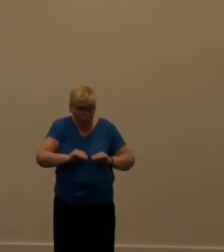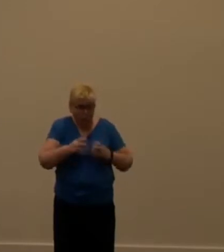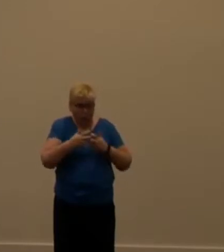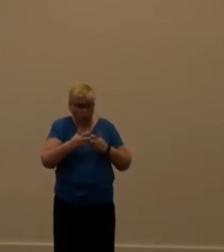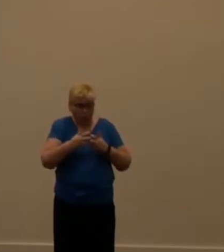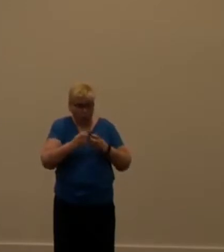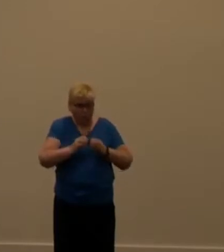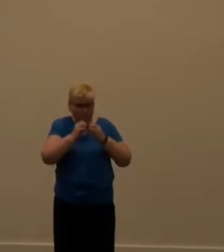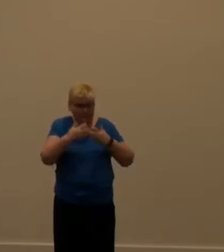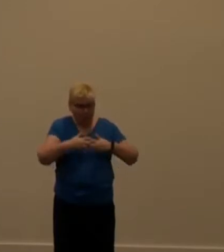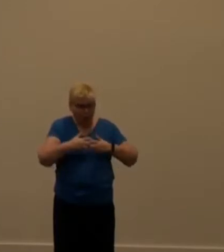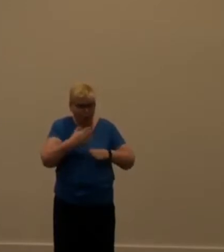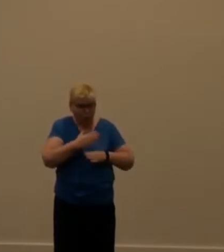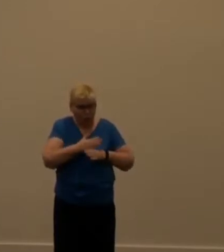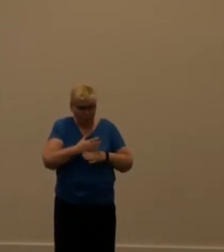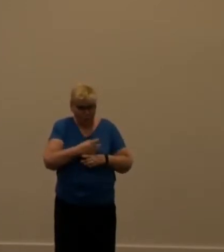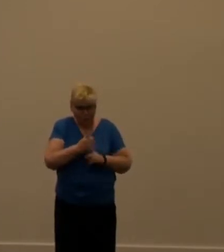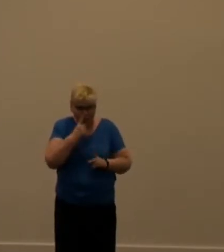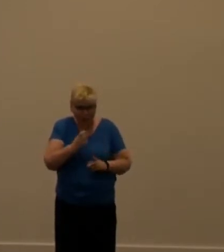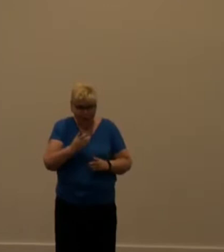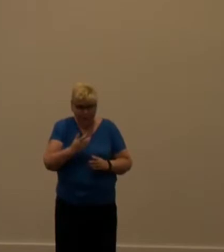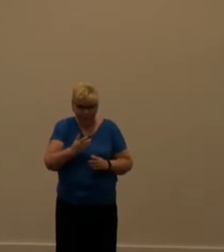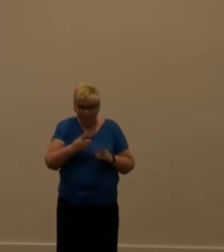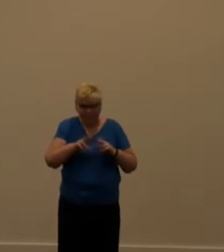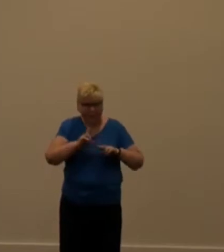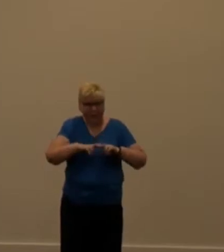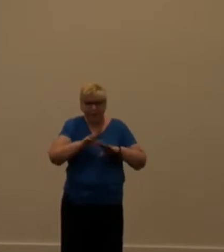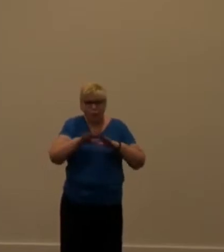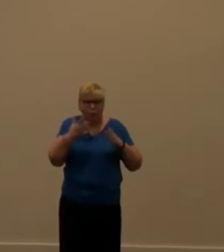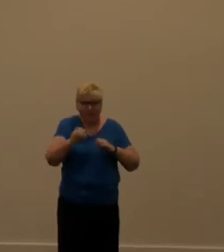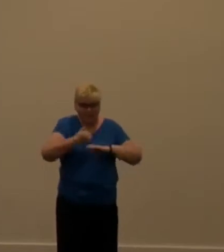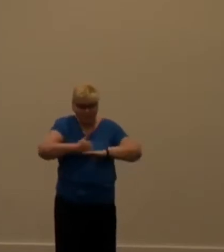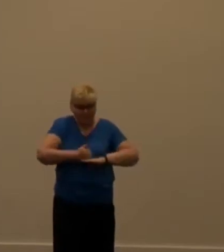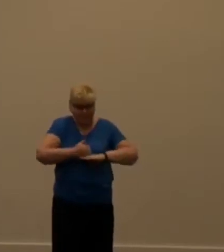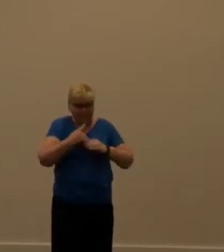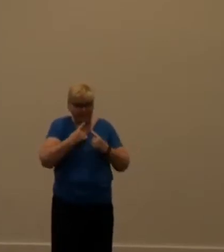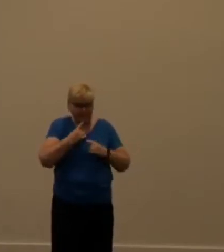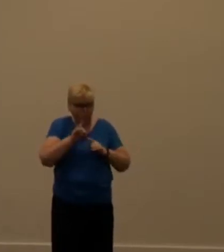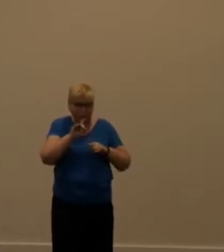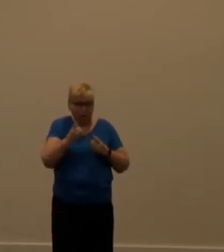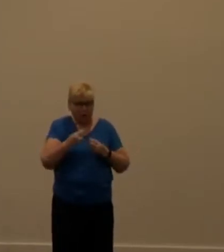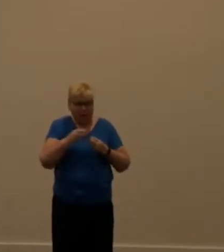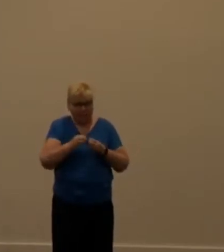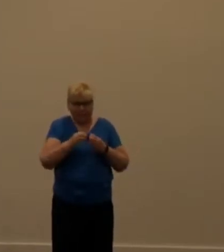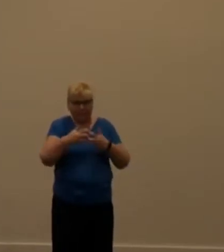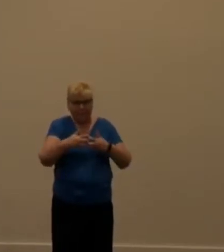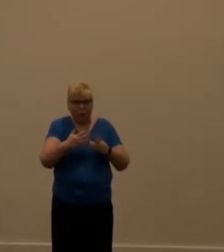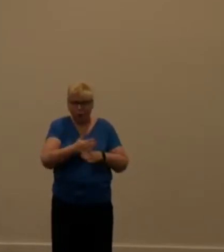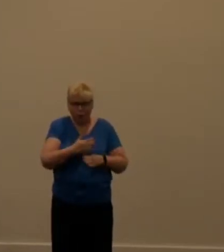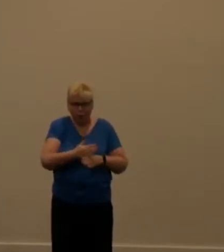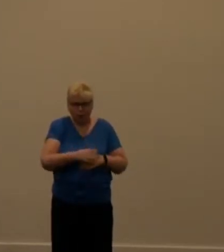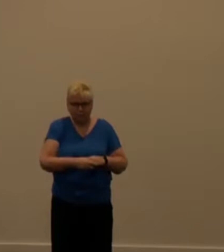work. You can't. No matter what, if you don't have the grounding things, you're not going to make the technology work. And the last